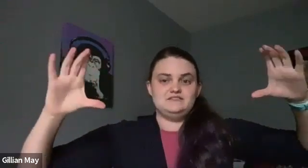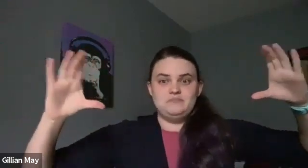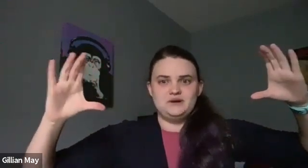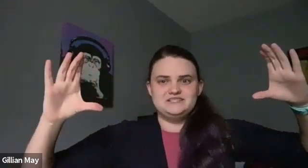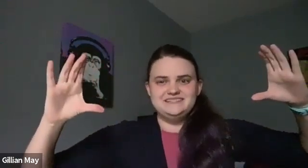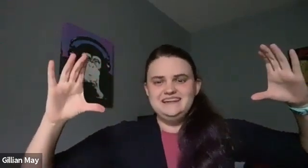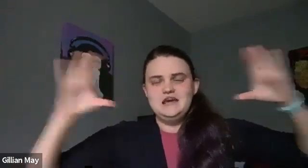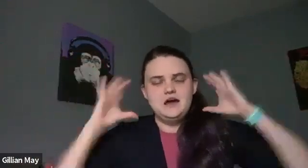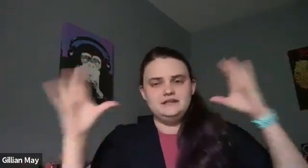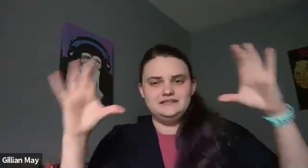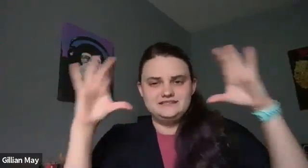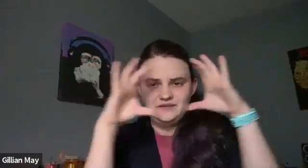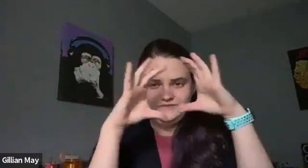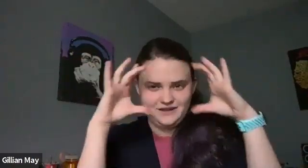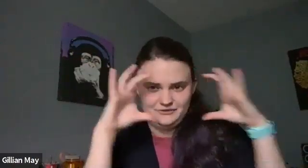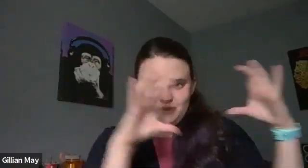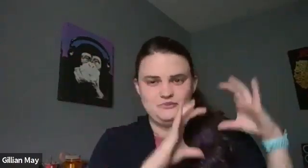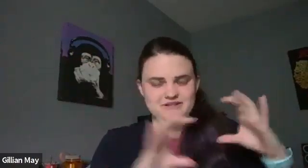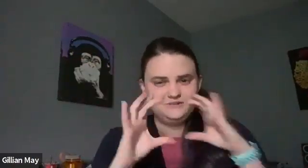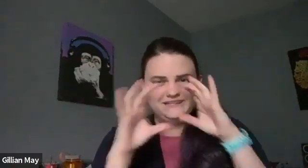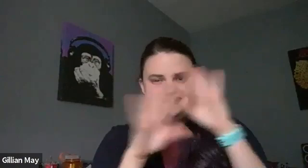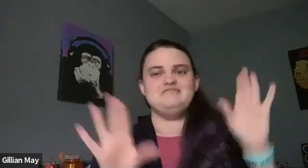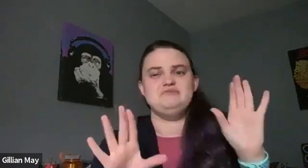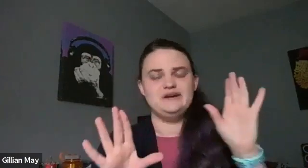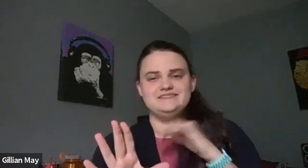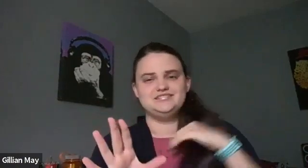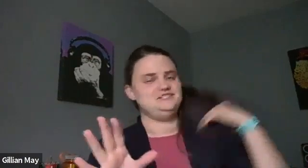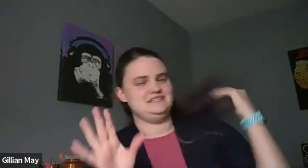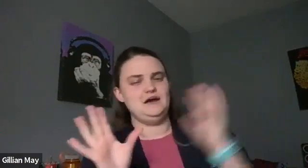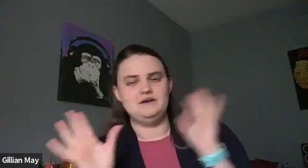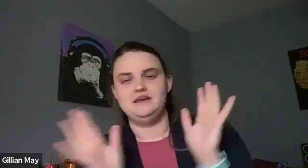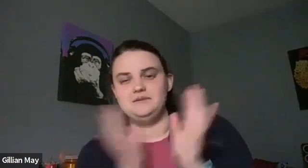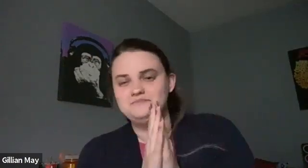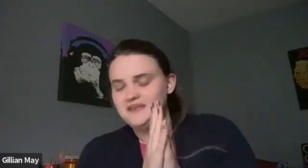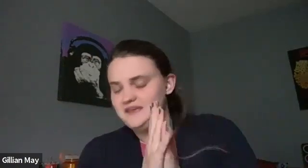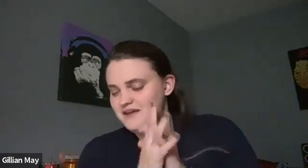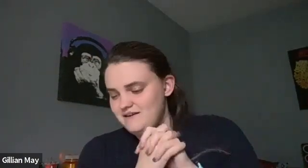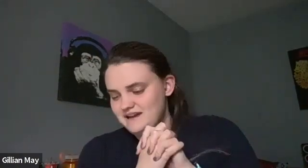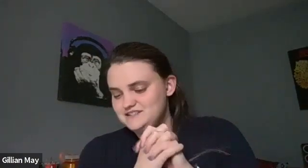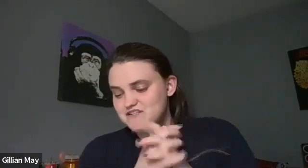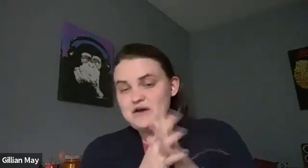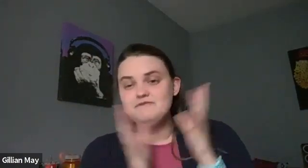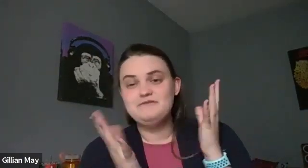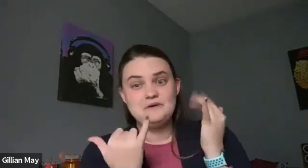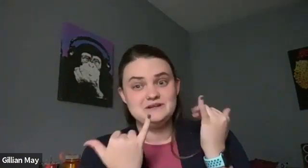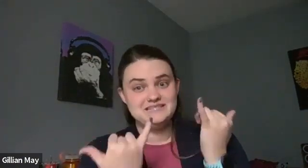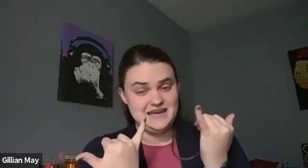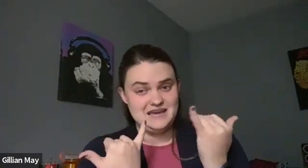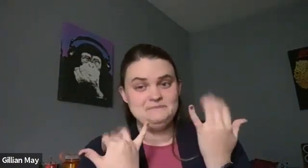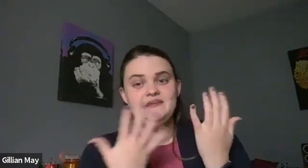one person. I need it to be on that group one so I can see everybody. It's just, that's how I am. All right, so for today,